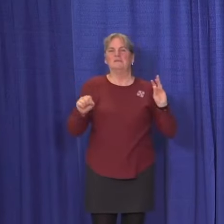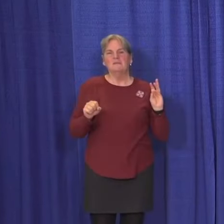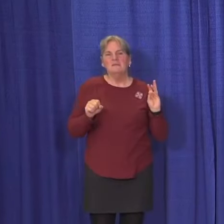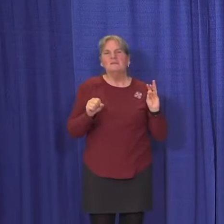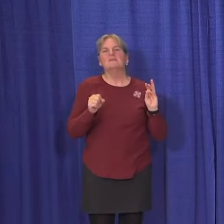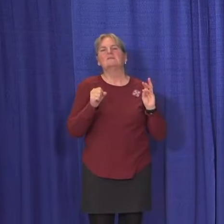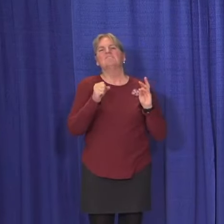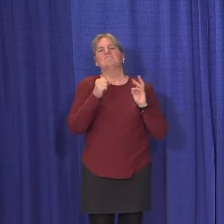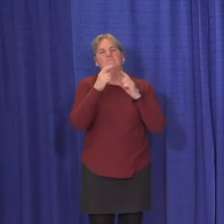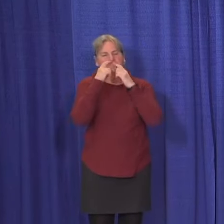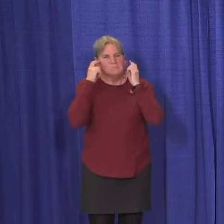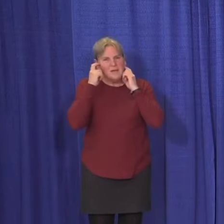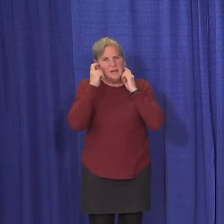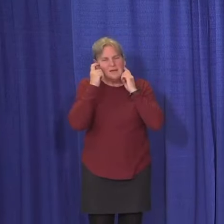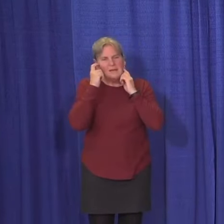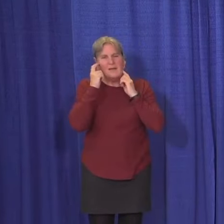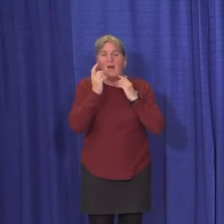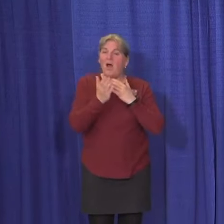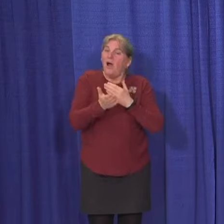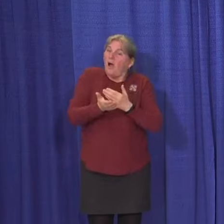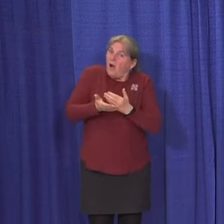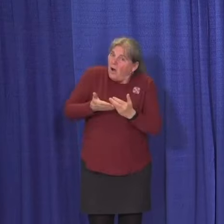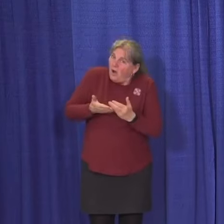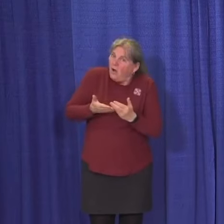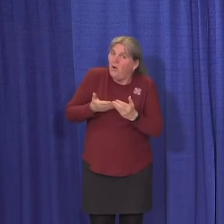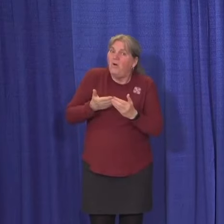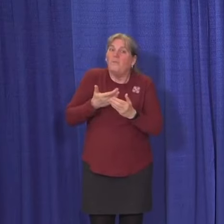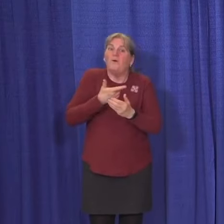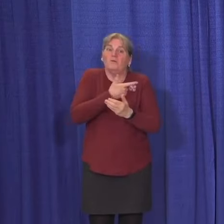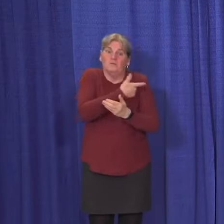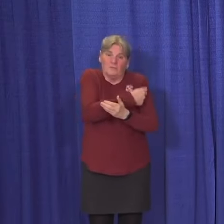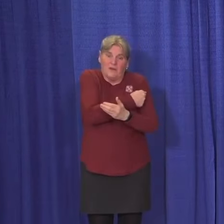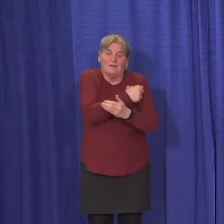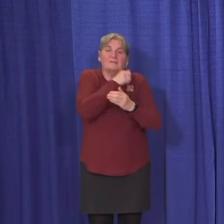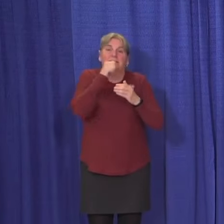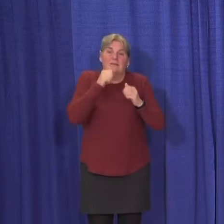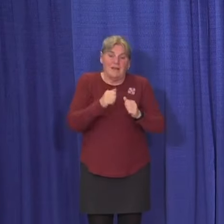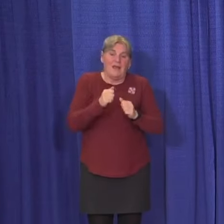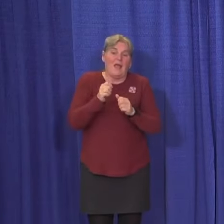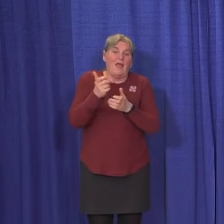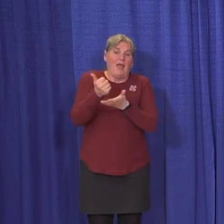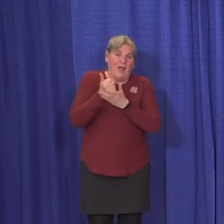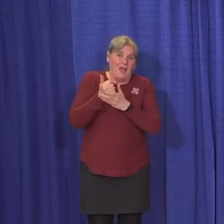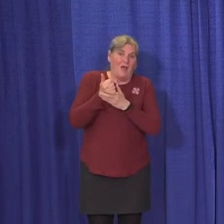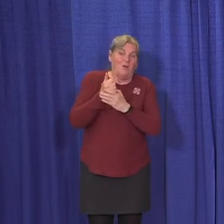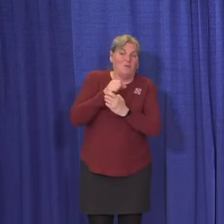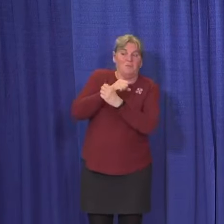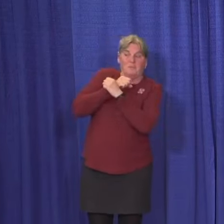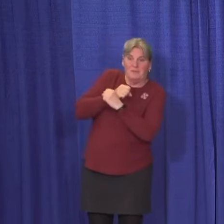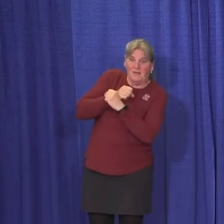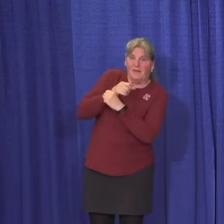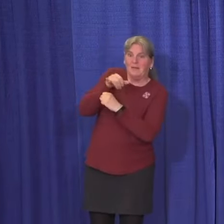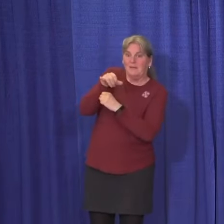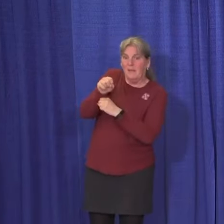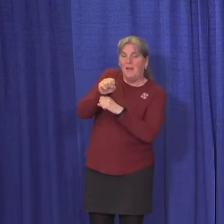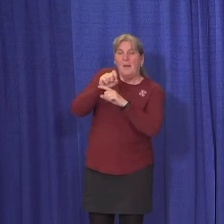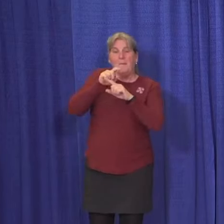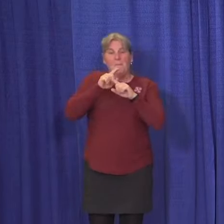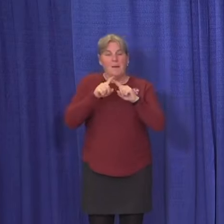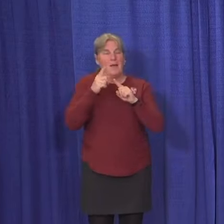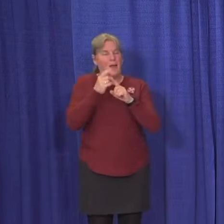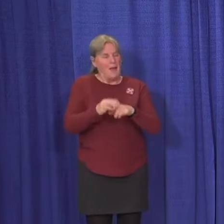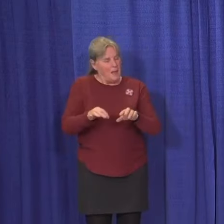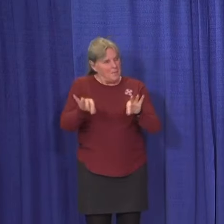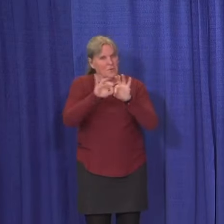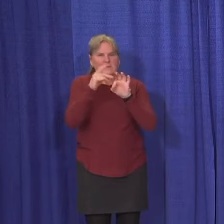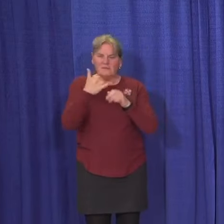are close, but not so close yet that vaccination alone is enough to protect us. What we need is to continue to apply